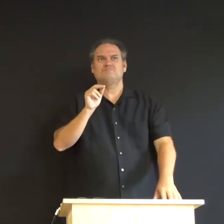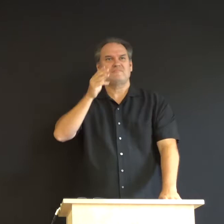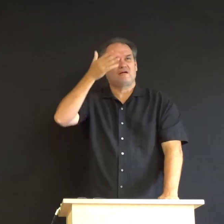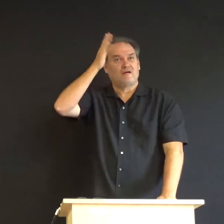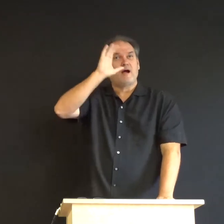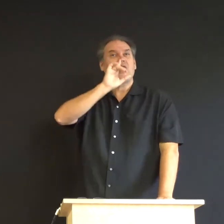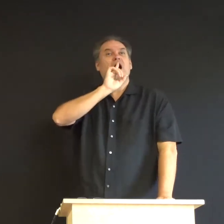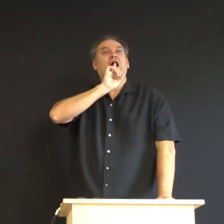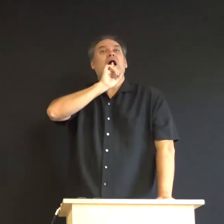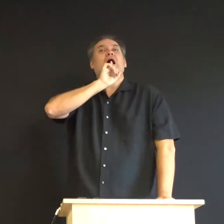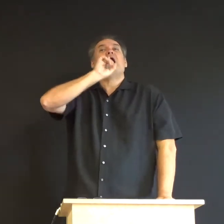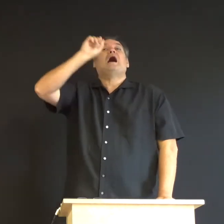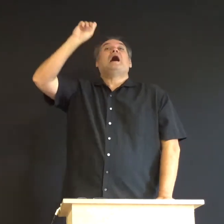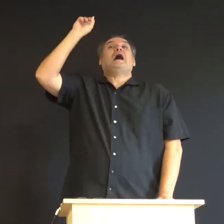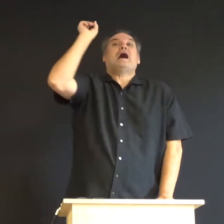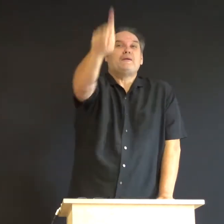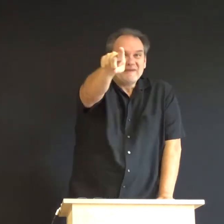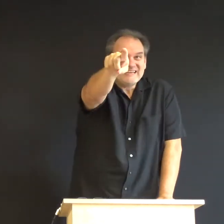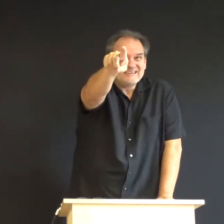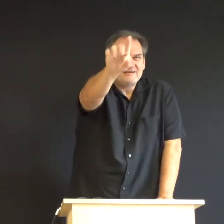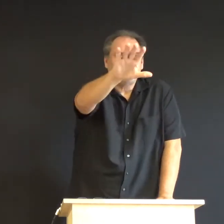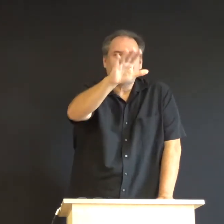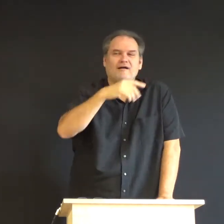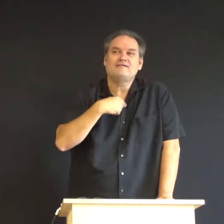Both of us are not good when the church splits.